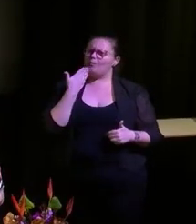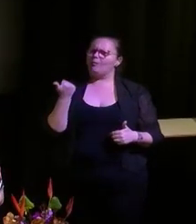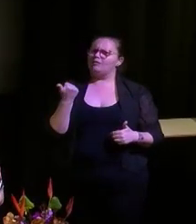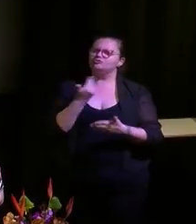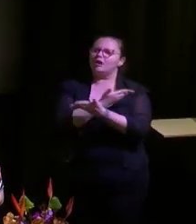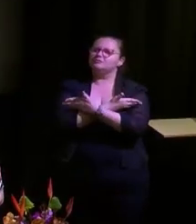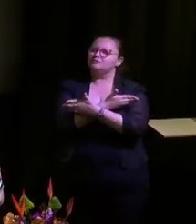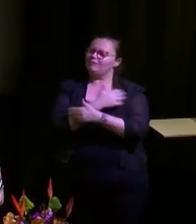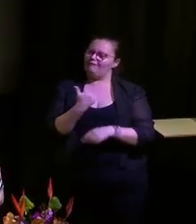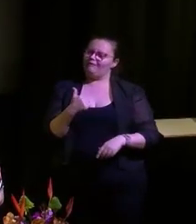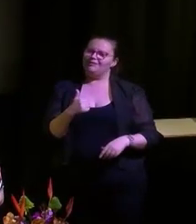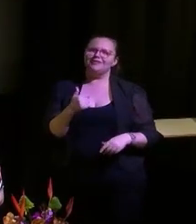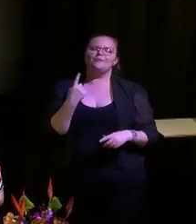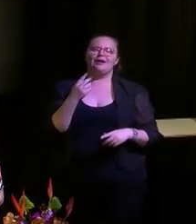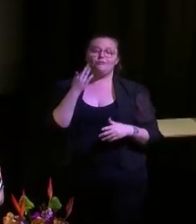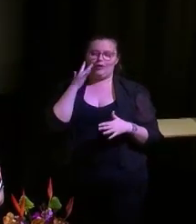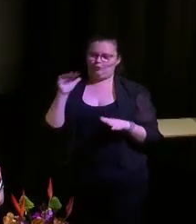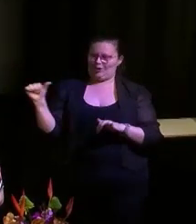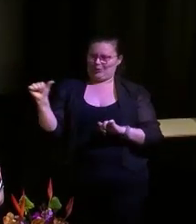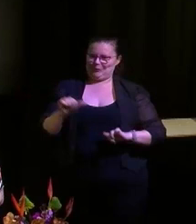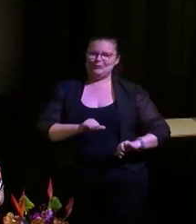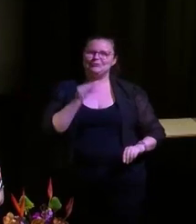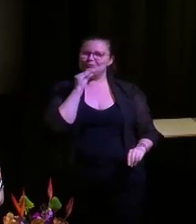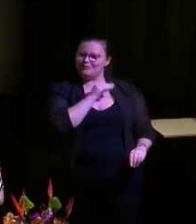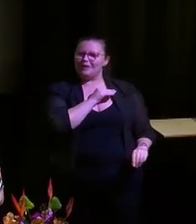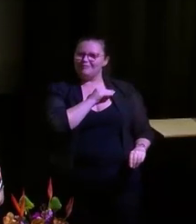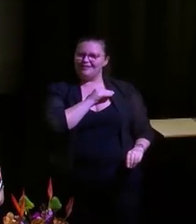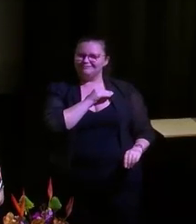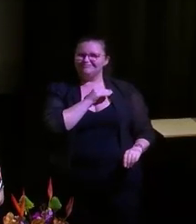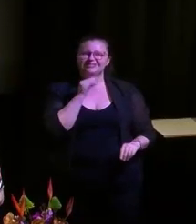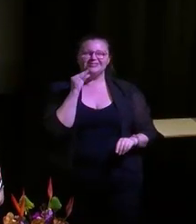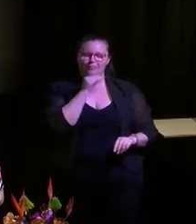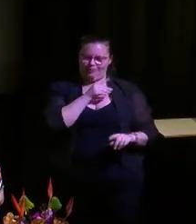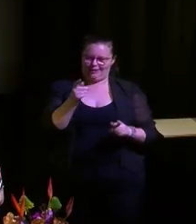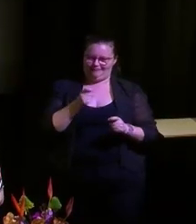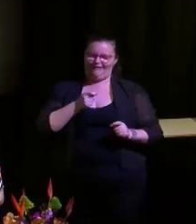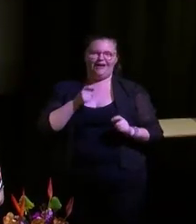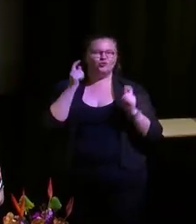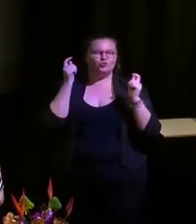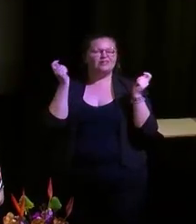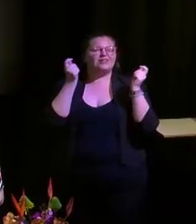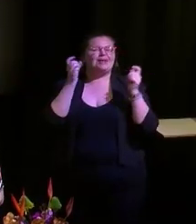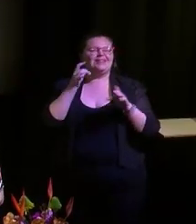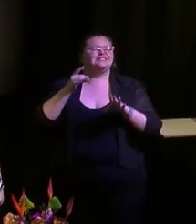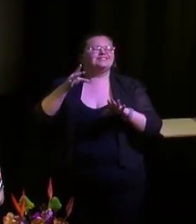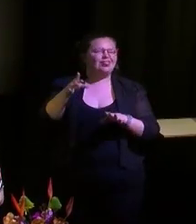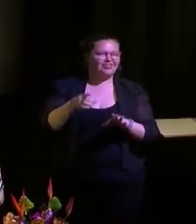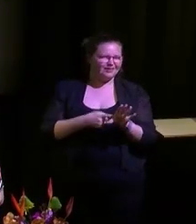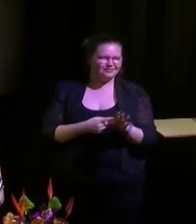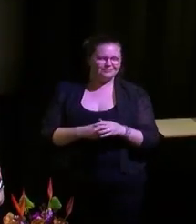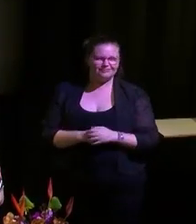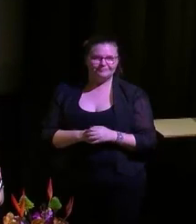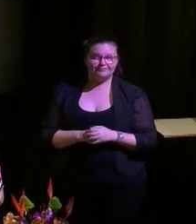really deadly one for when we went to Melbourne, because the city of Melbourne invited us down to celebrate the 10th anniversary. And they